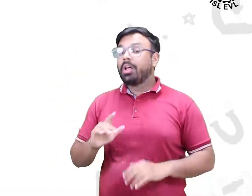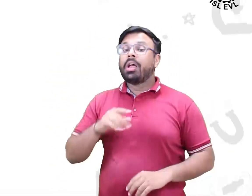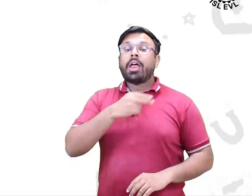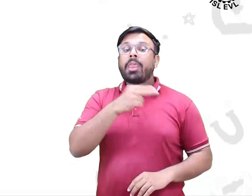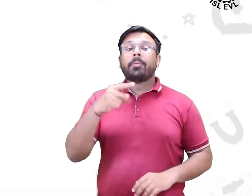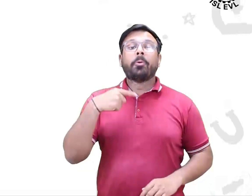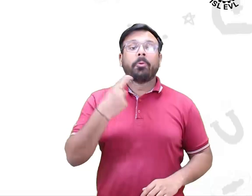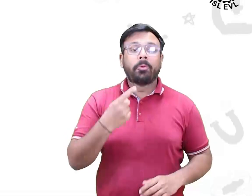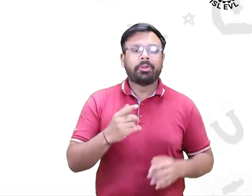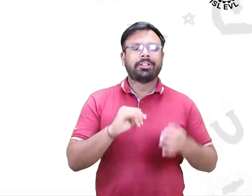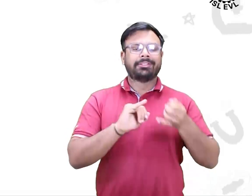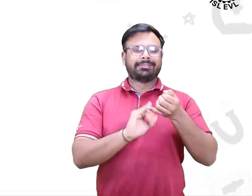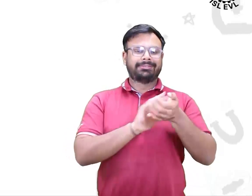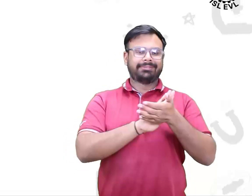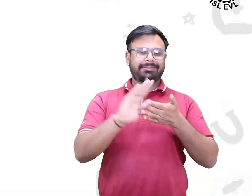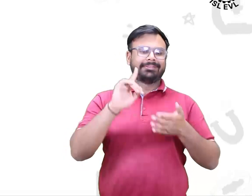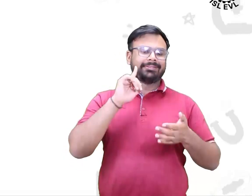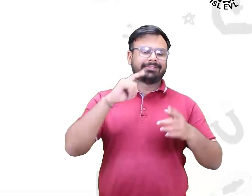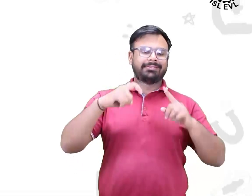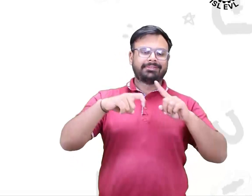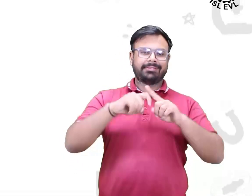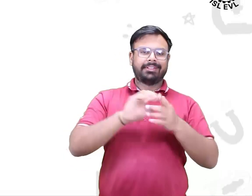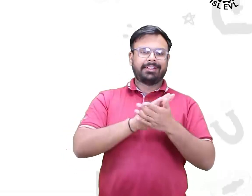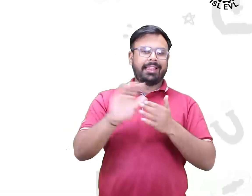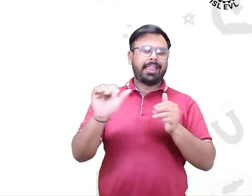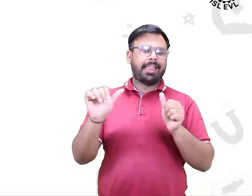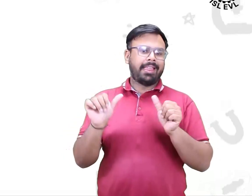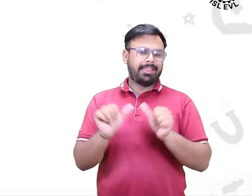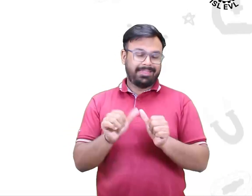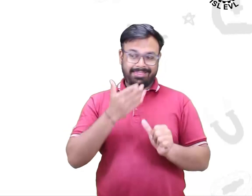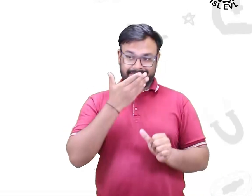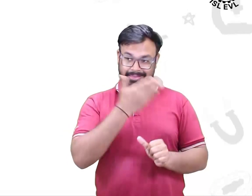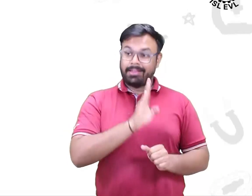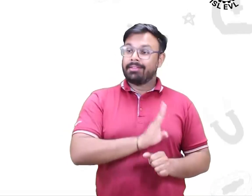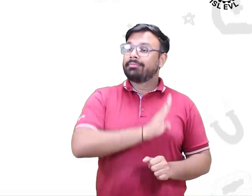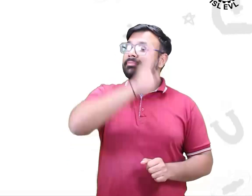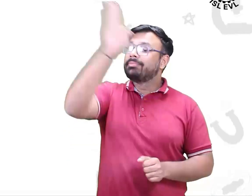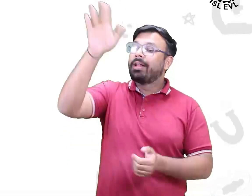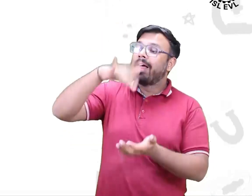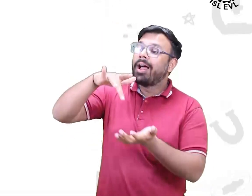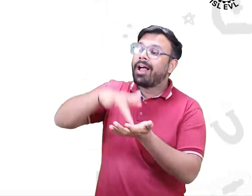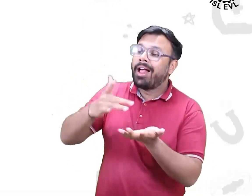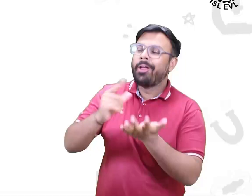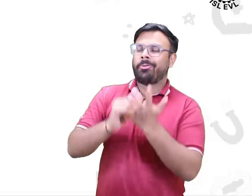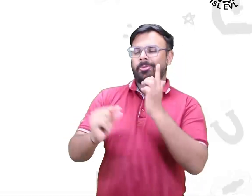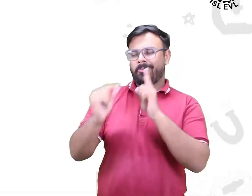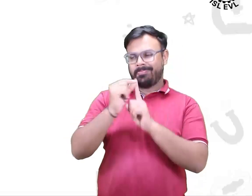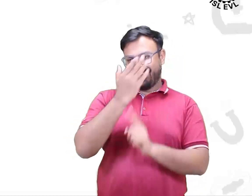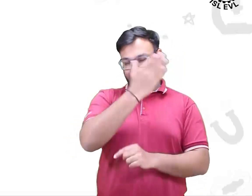Shikha went to Uttar Pradesh.